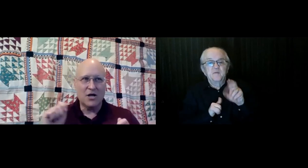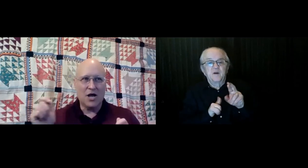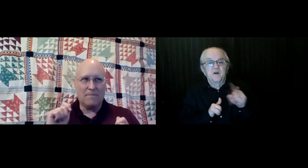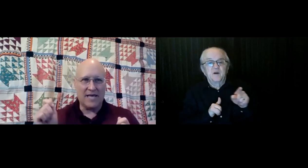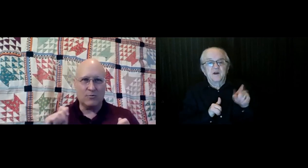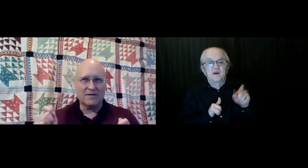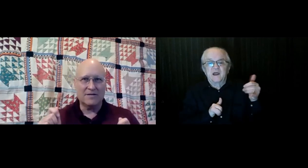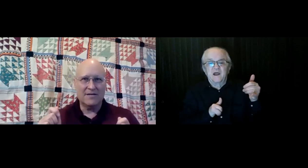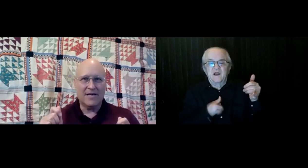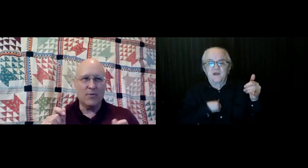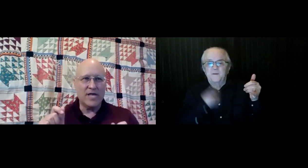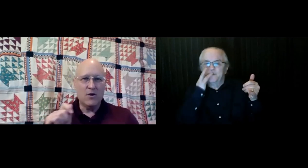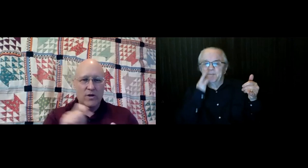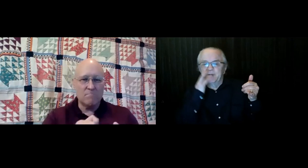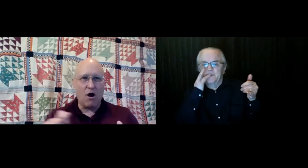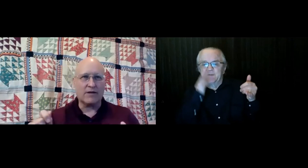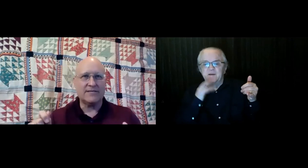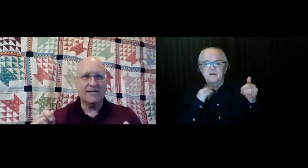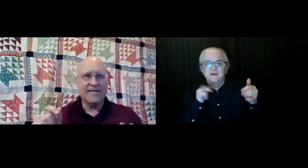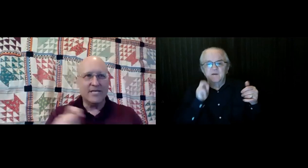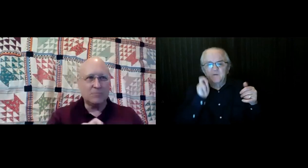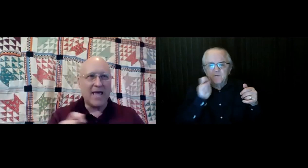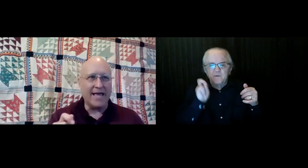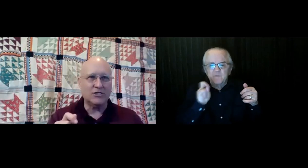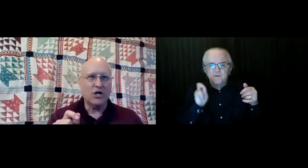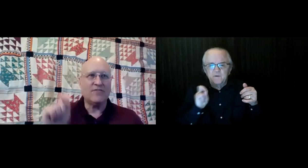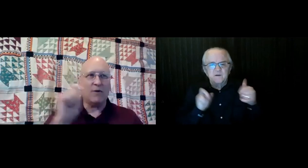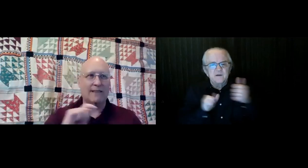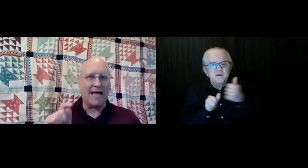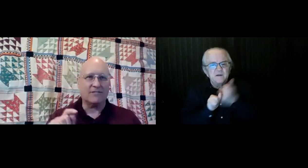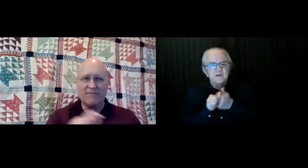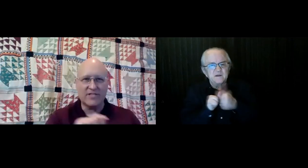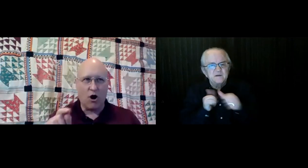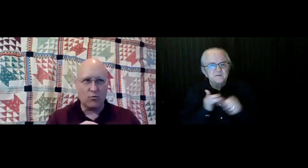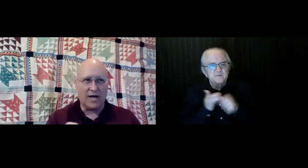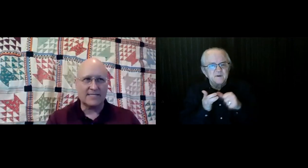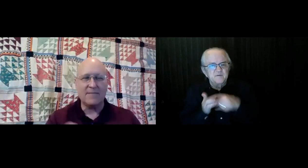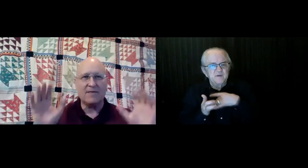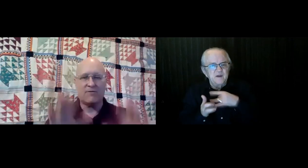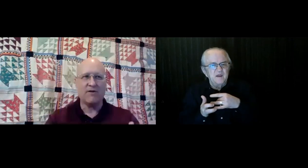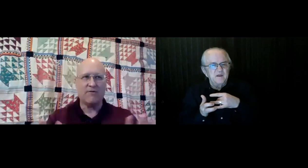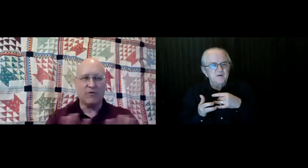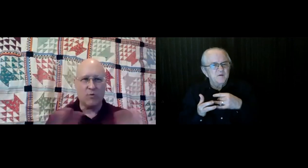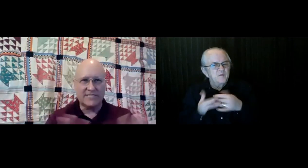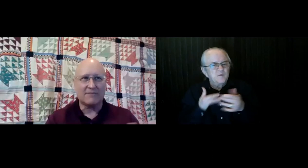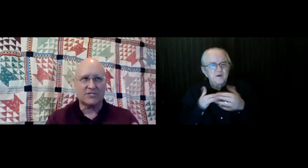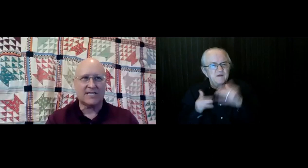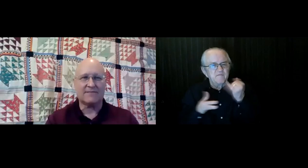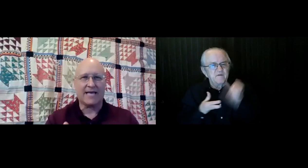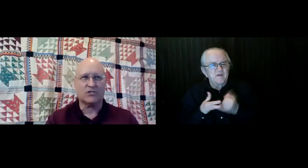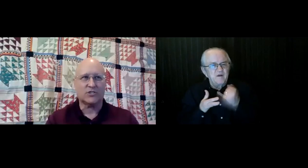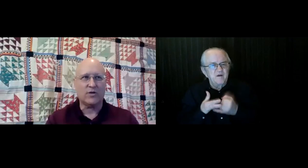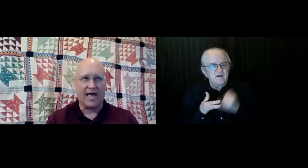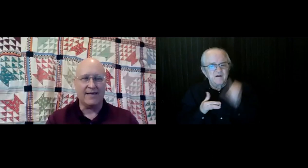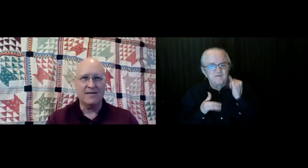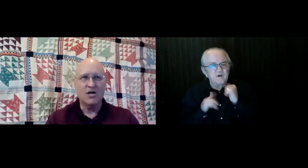got a pink one. And we marked each page that we liked, whatever the art was. It meant that if we weren't together sitting on the